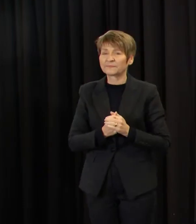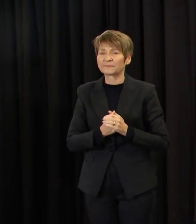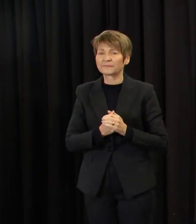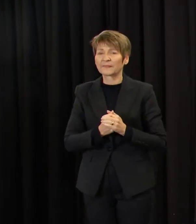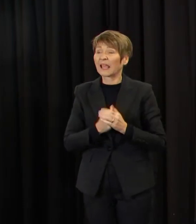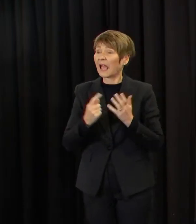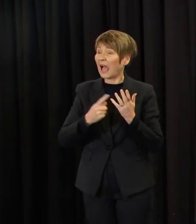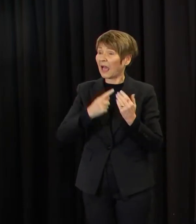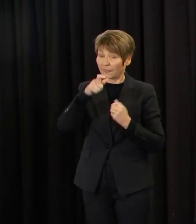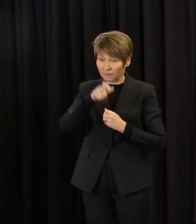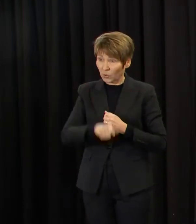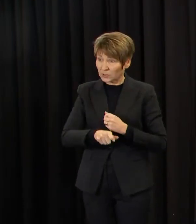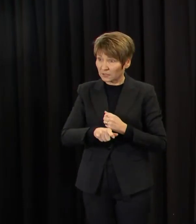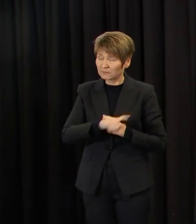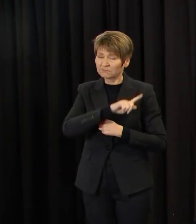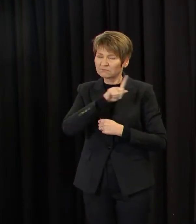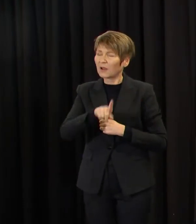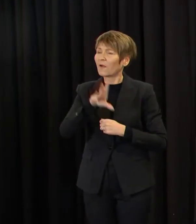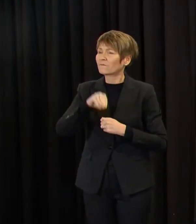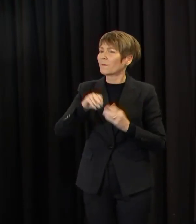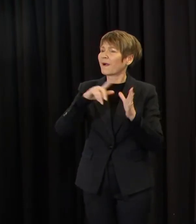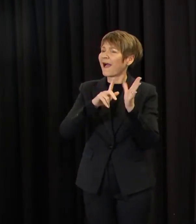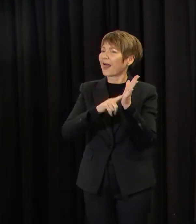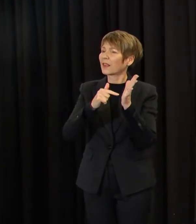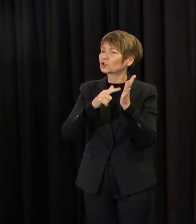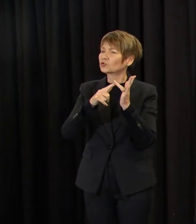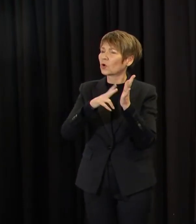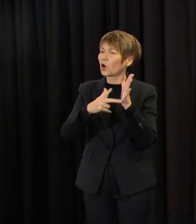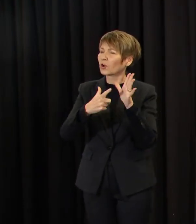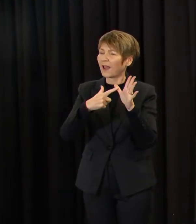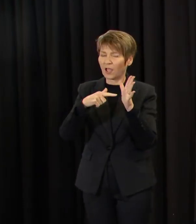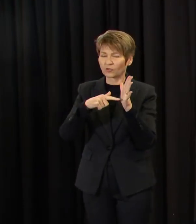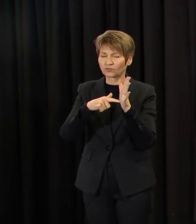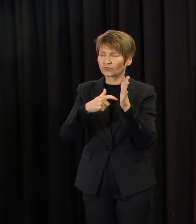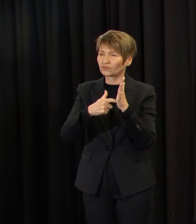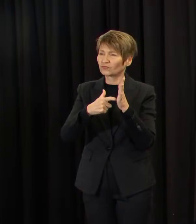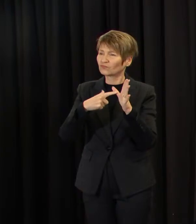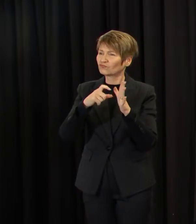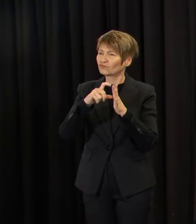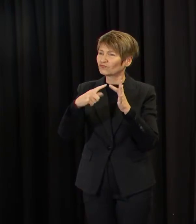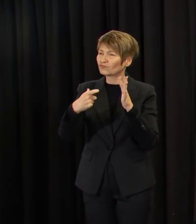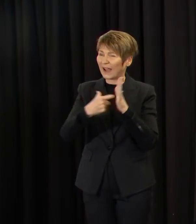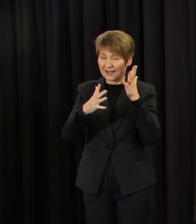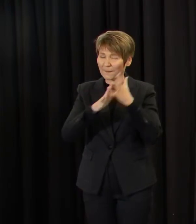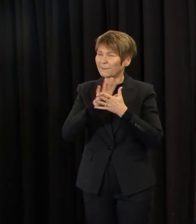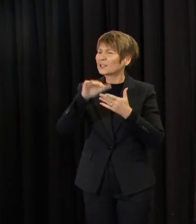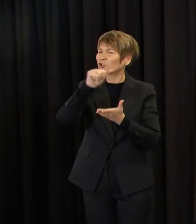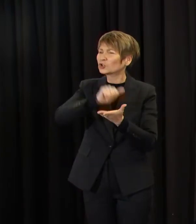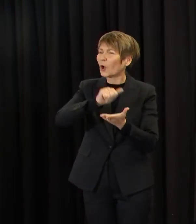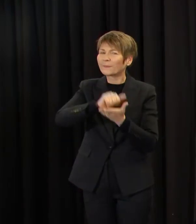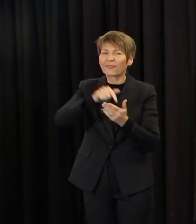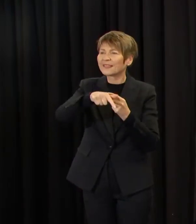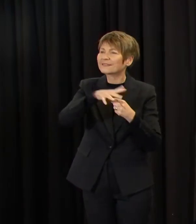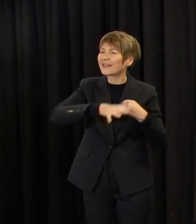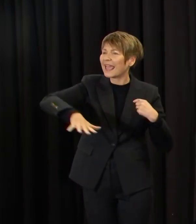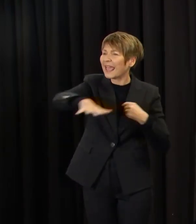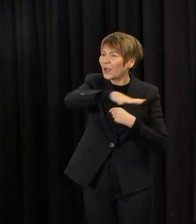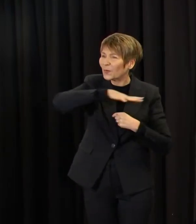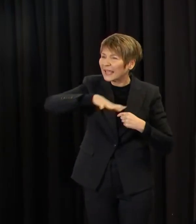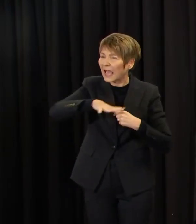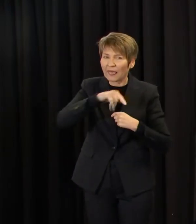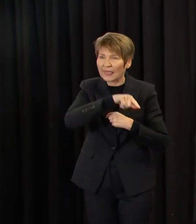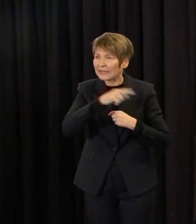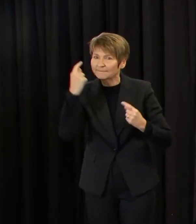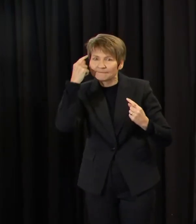here as well on behalf of the Altona traders. And again, partnerships are so important, not just with different parts of government or different parts